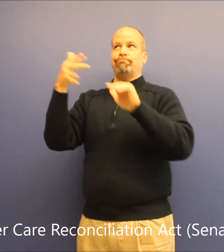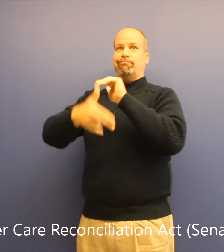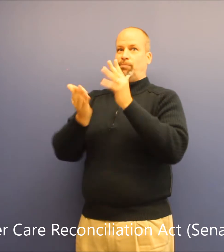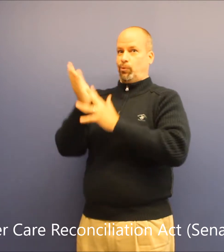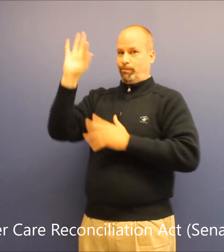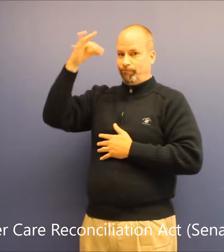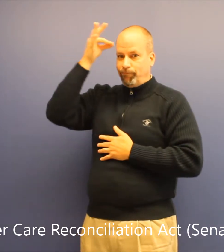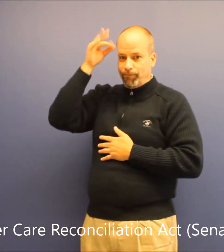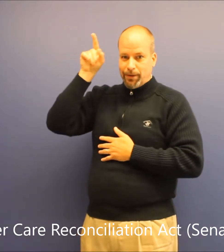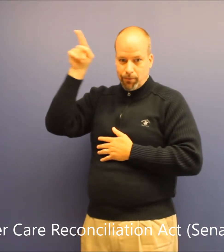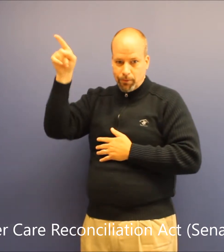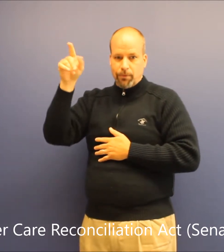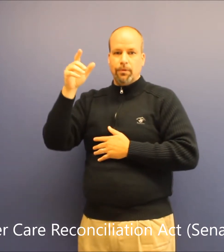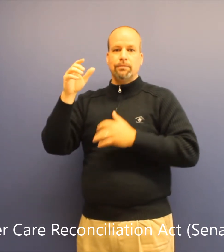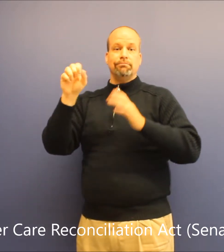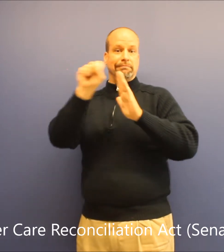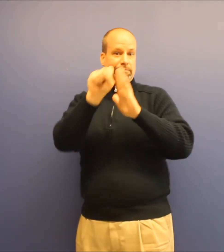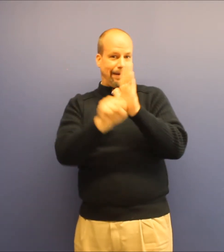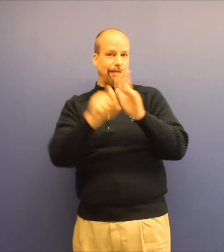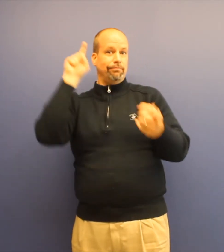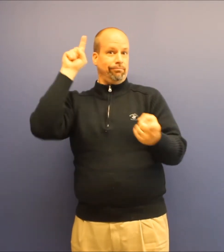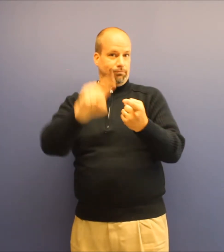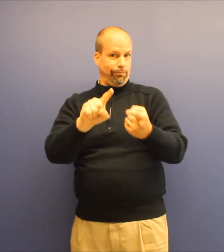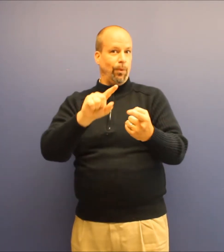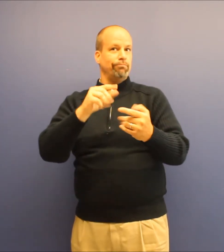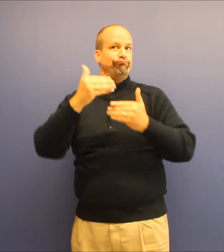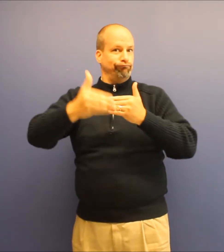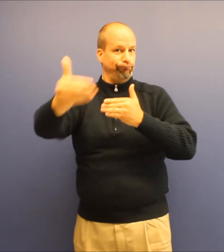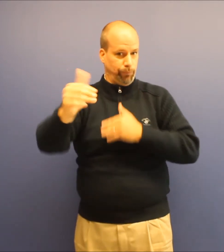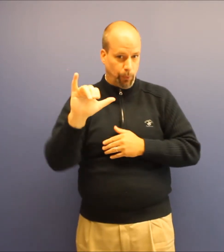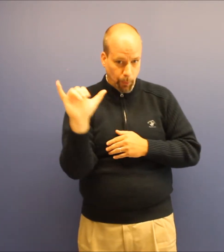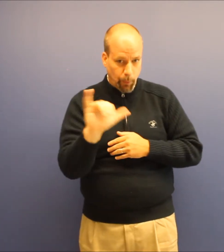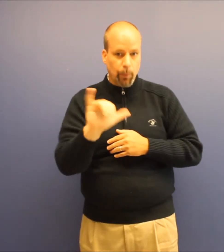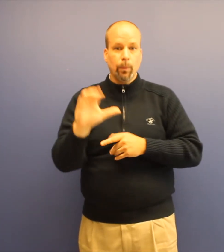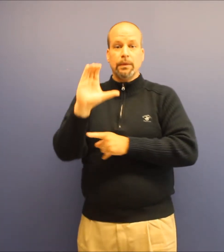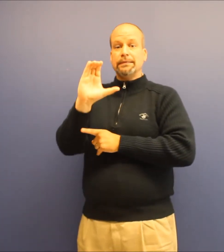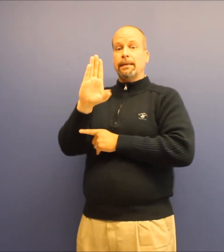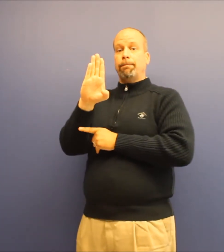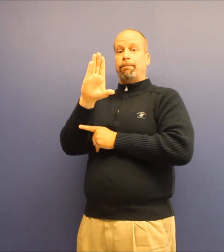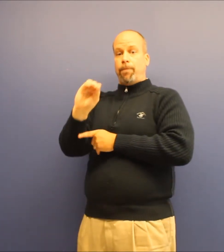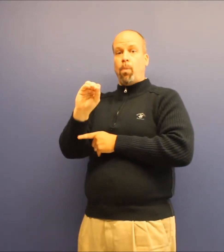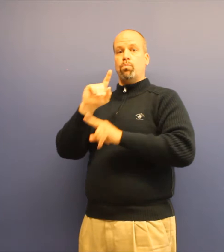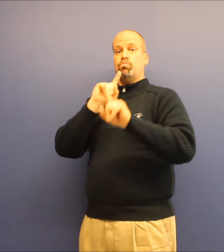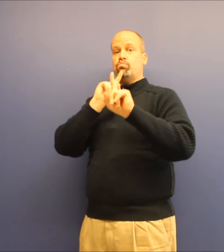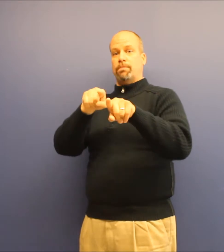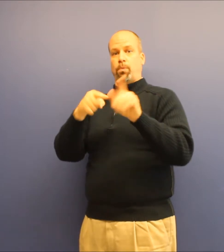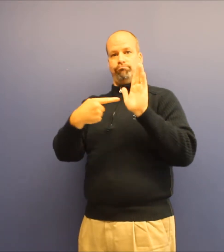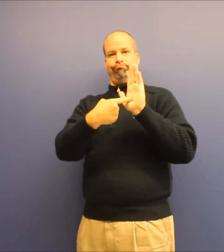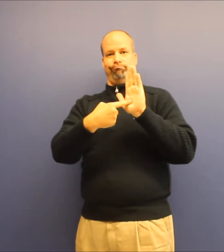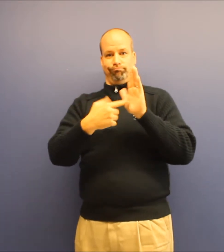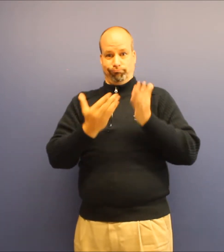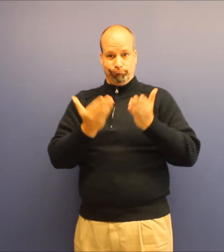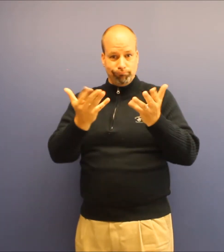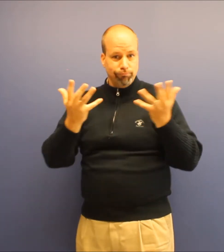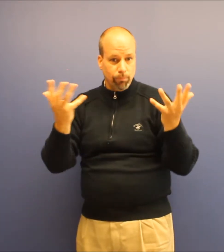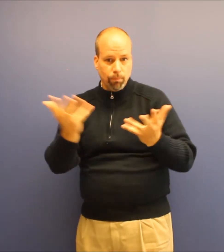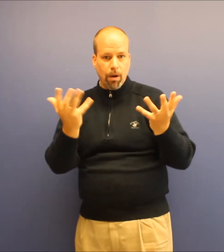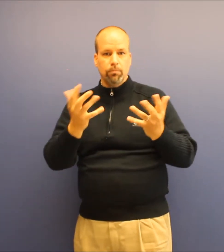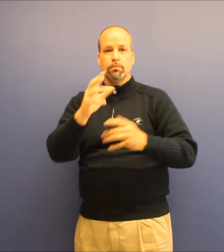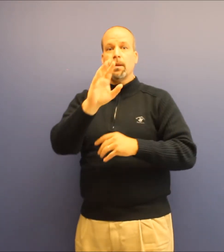as funding to states declines over time. The CBO report suggests